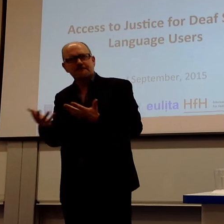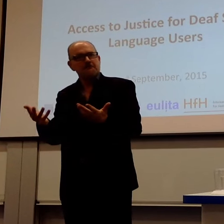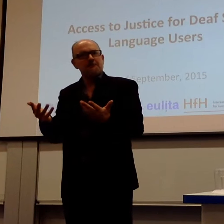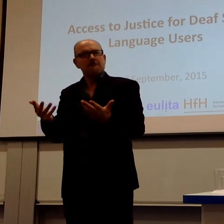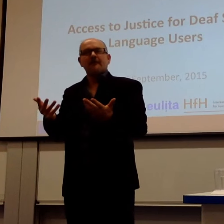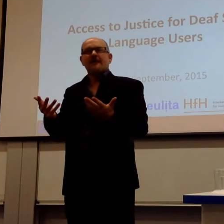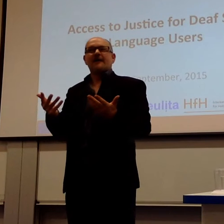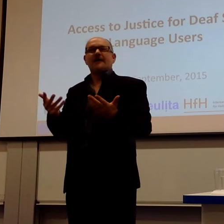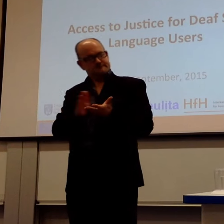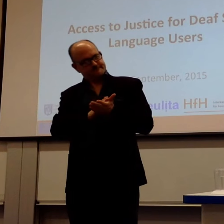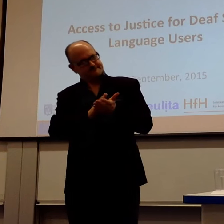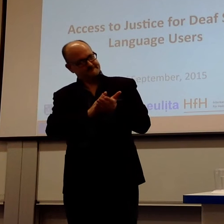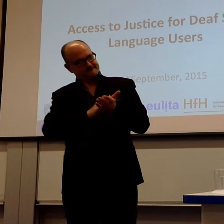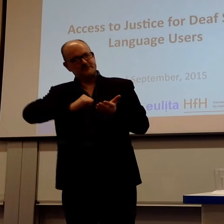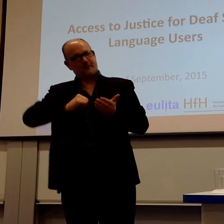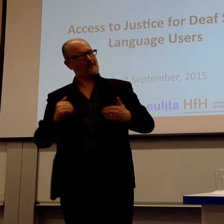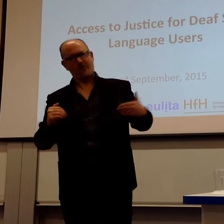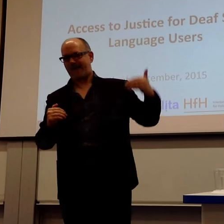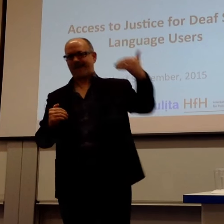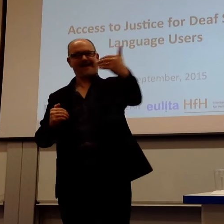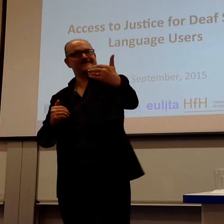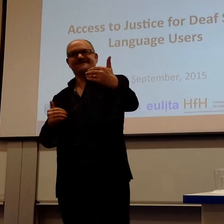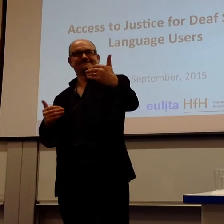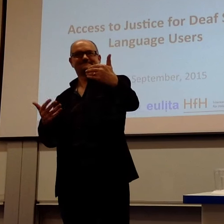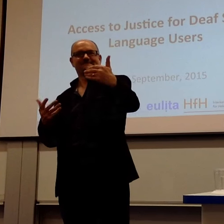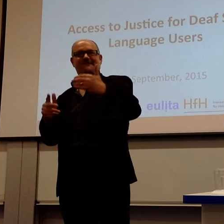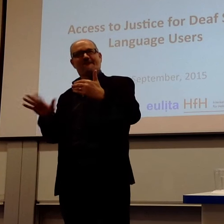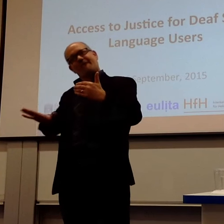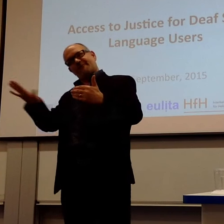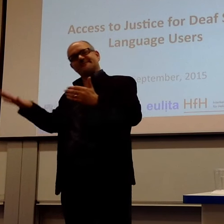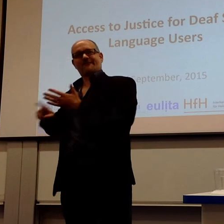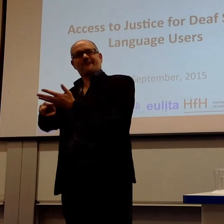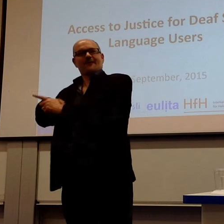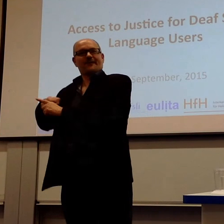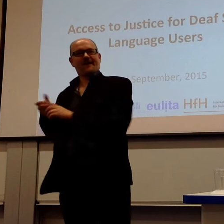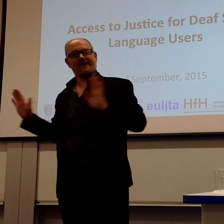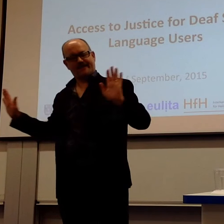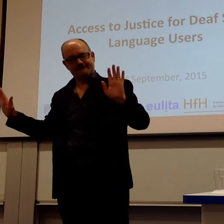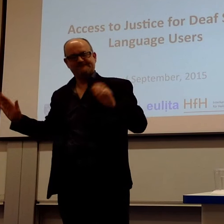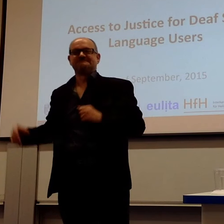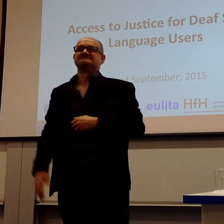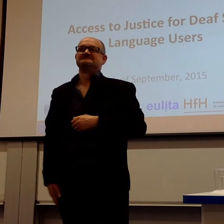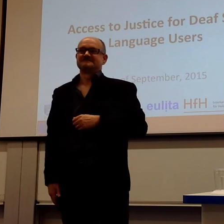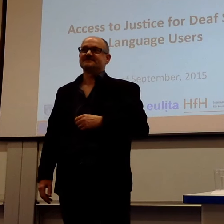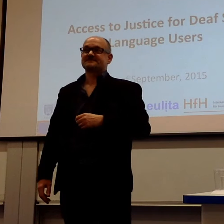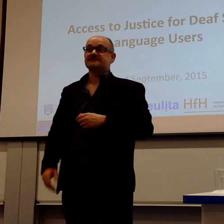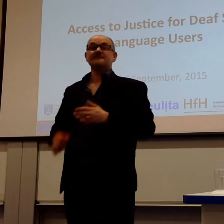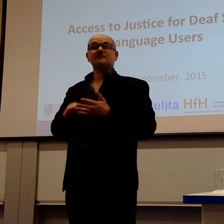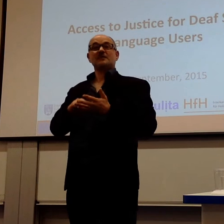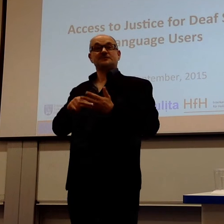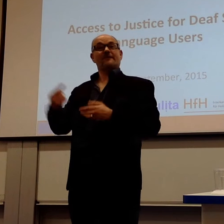improve practice and so on and so forth. So Scotland was to be commended for being ahead of the game in terms of the rest of the UK at that